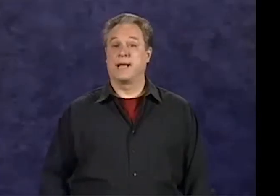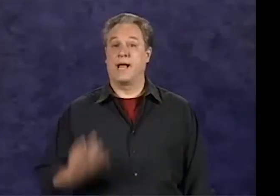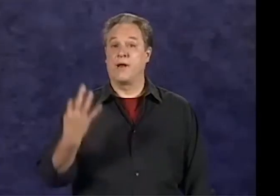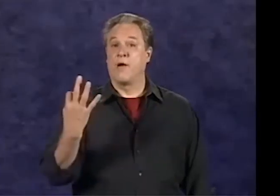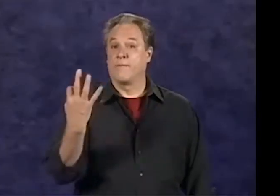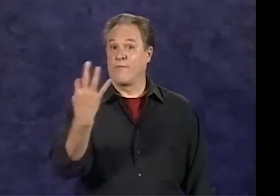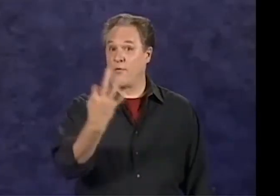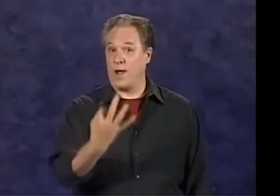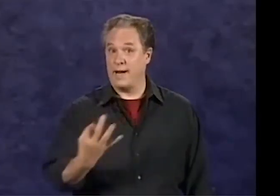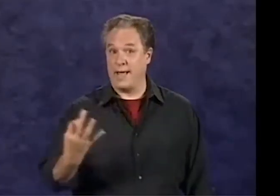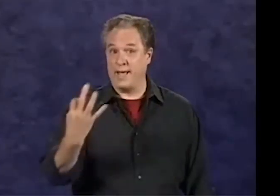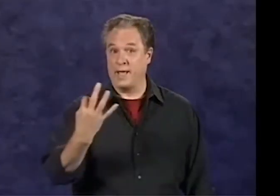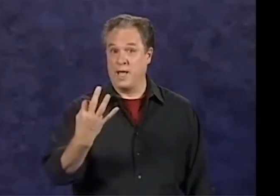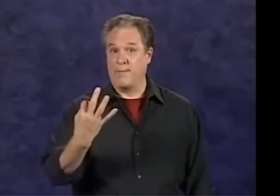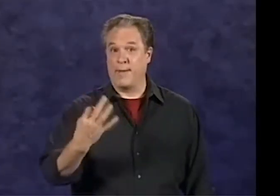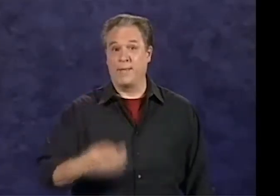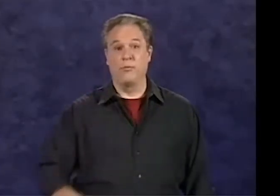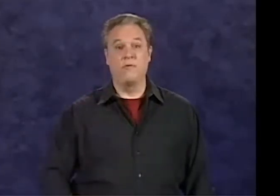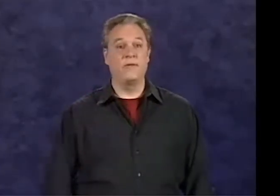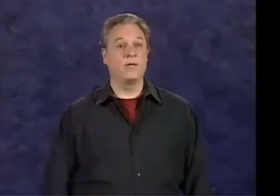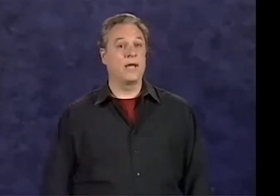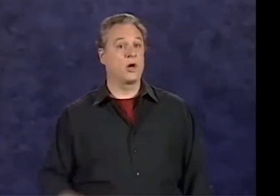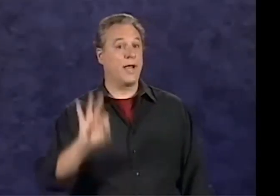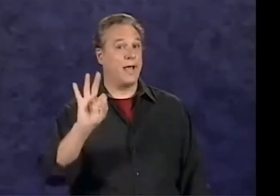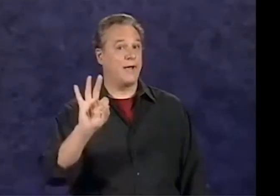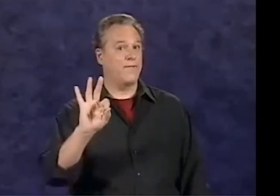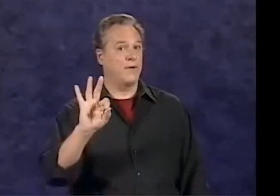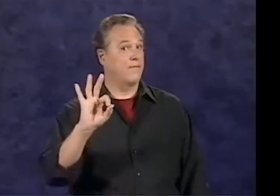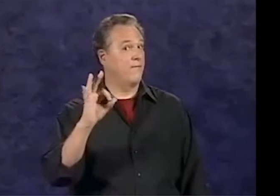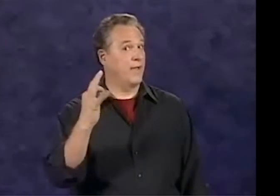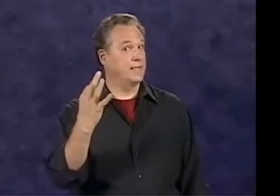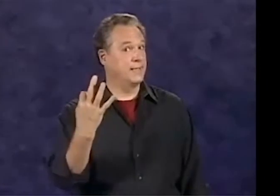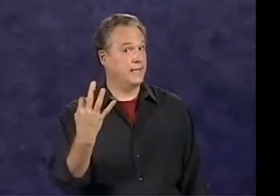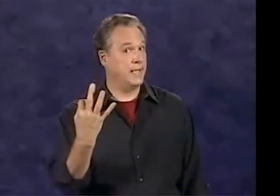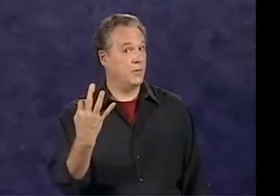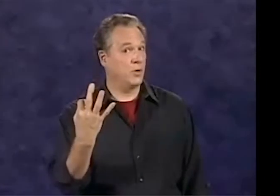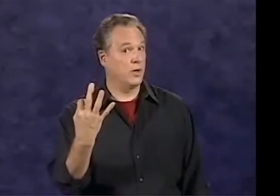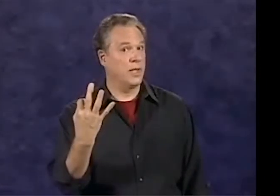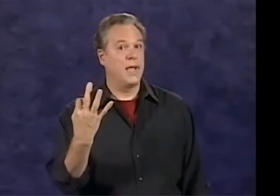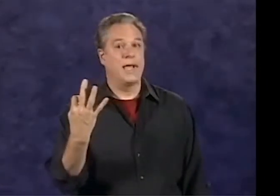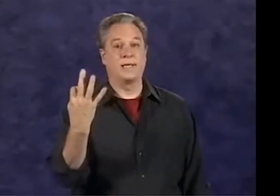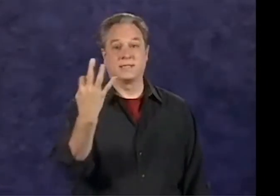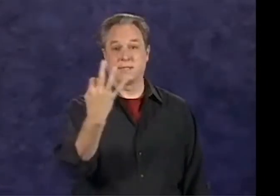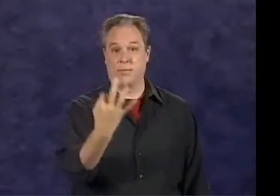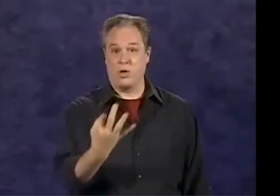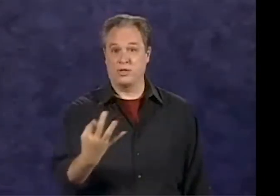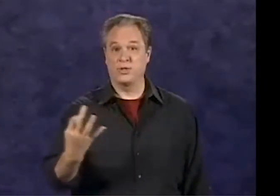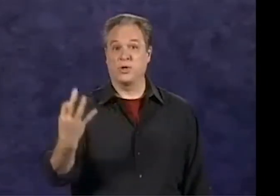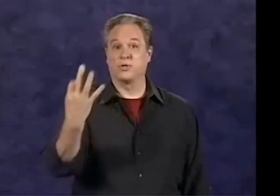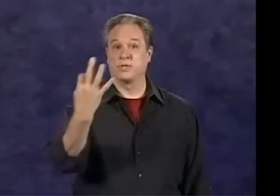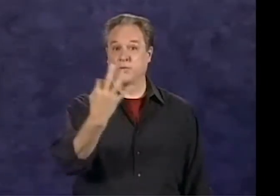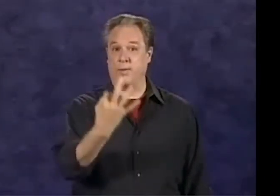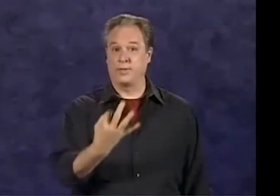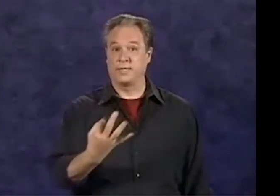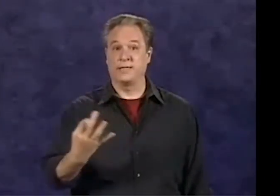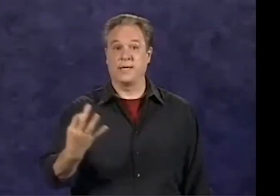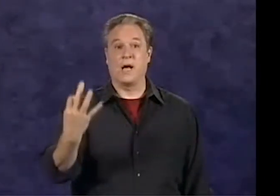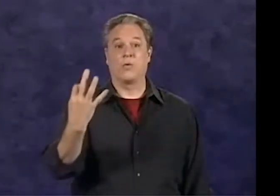Sign Friday by moving the letter F facing inward in small circles to represent the hours